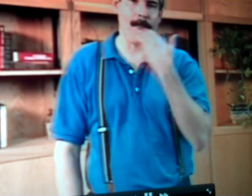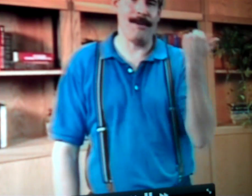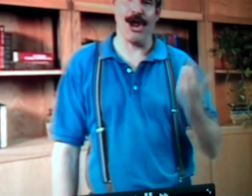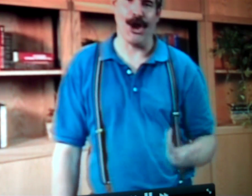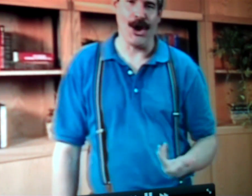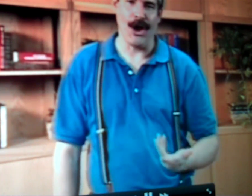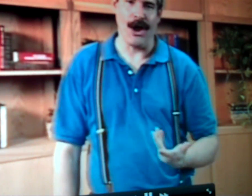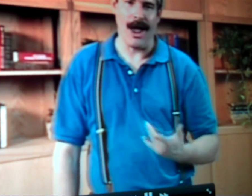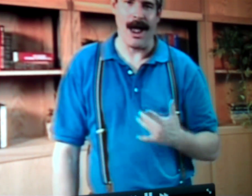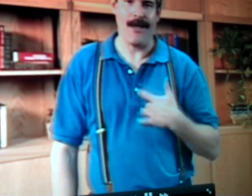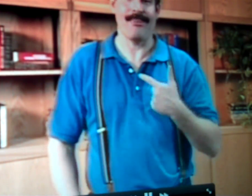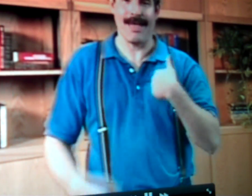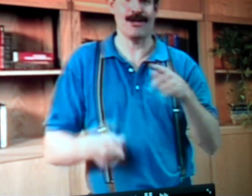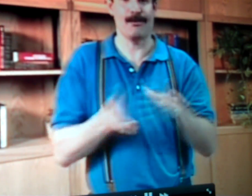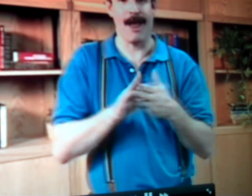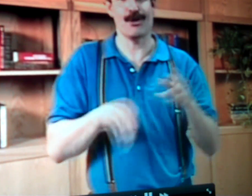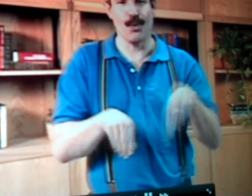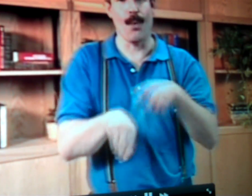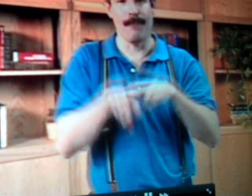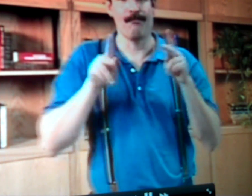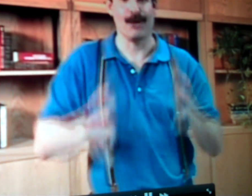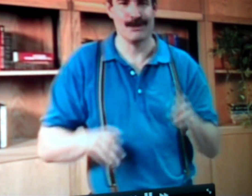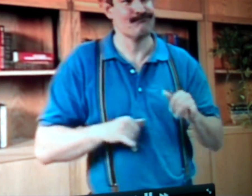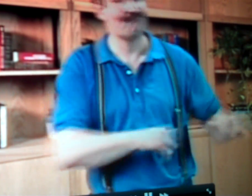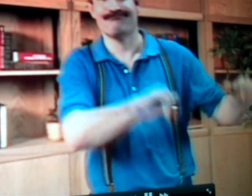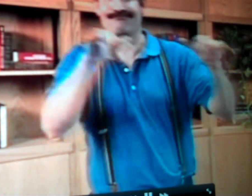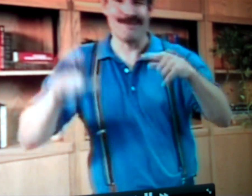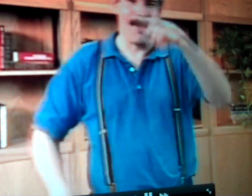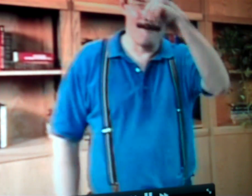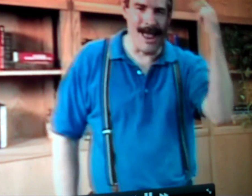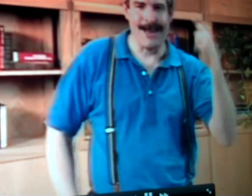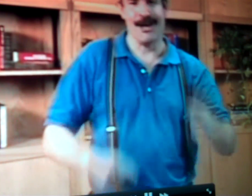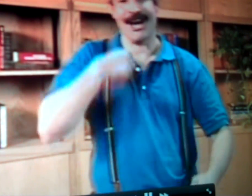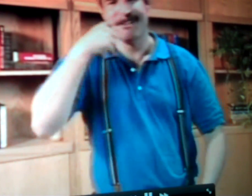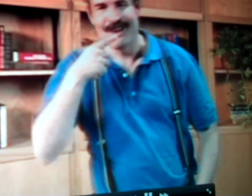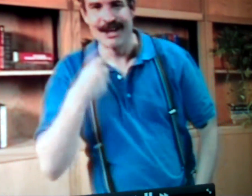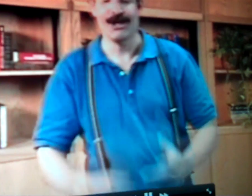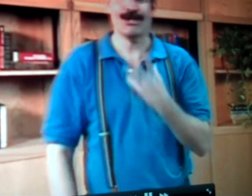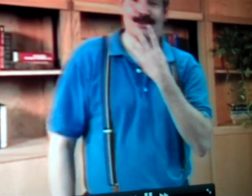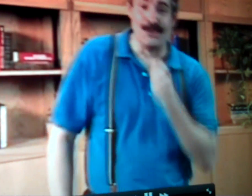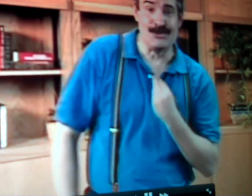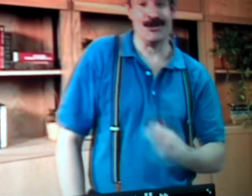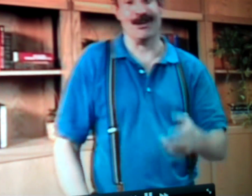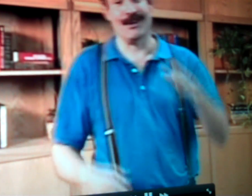different introductory classes that I really didn't enjoy.